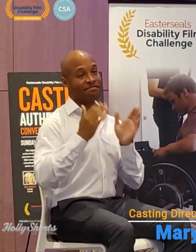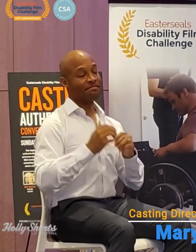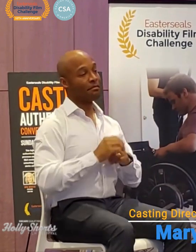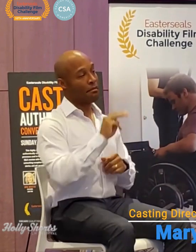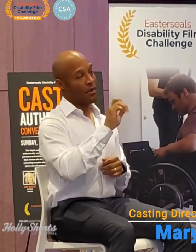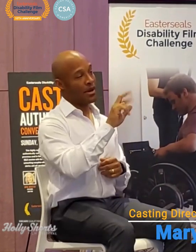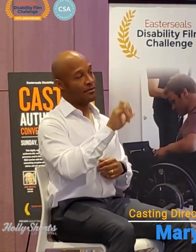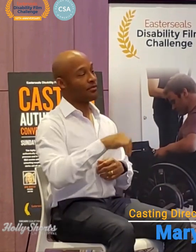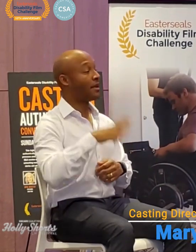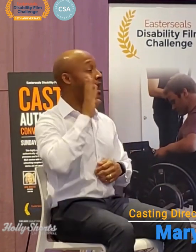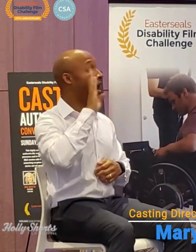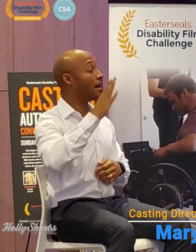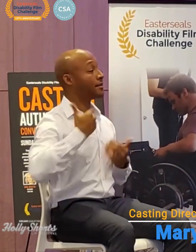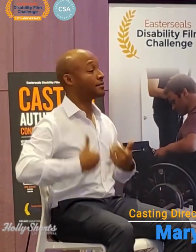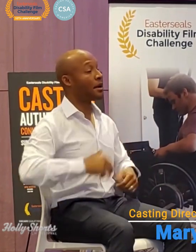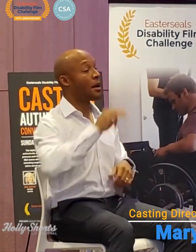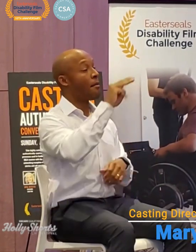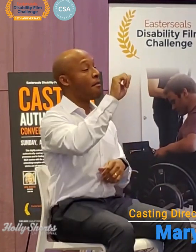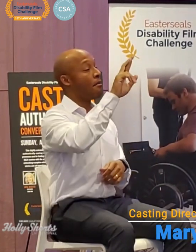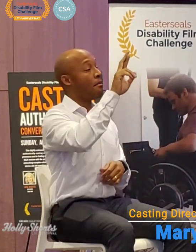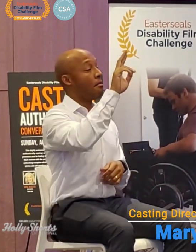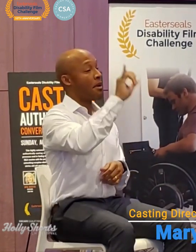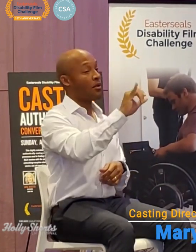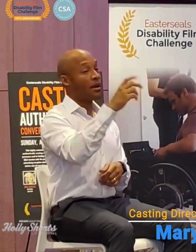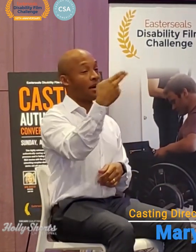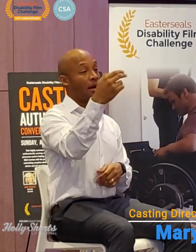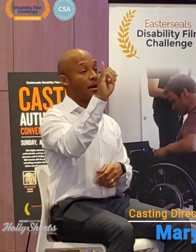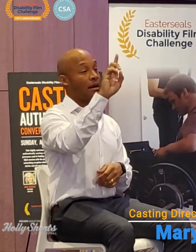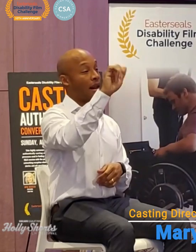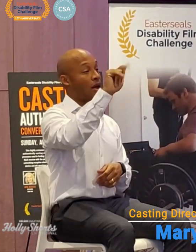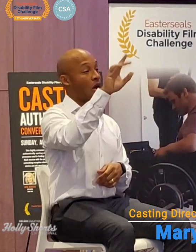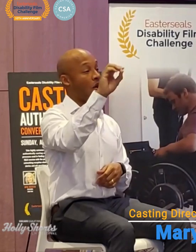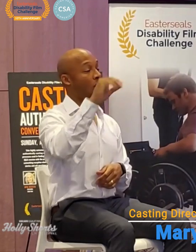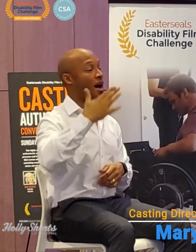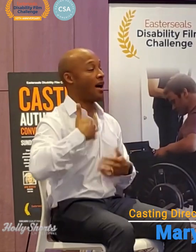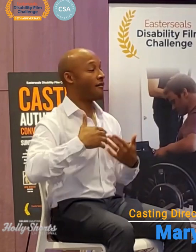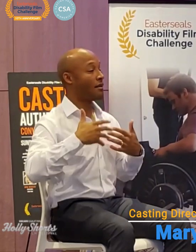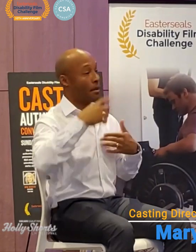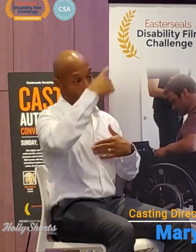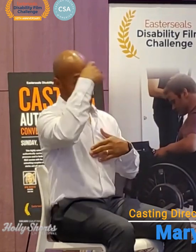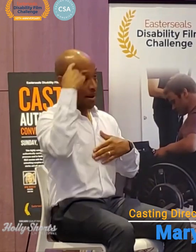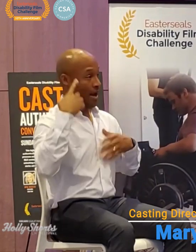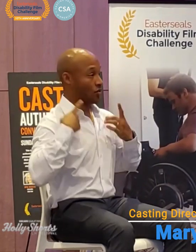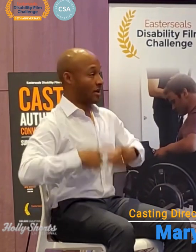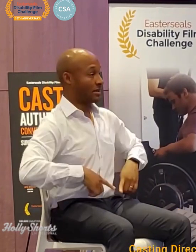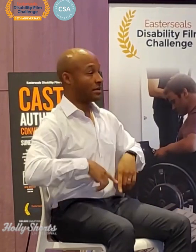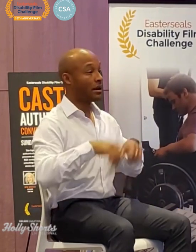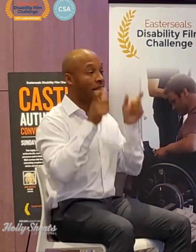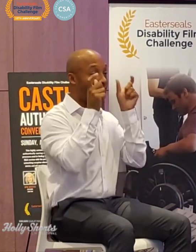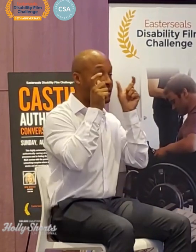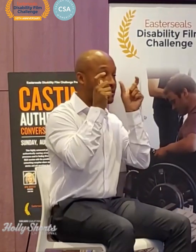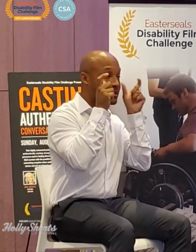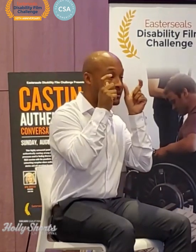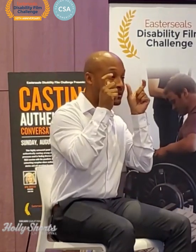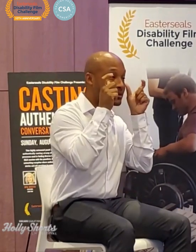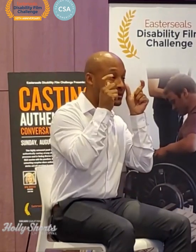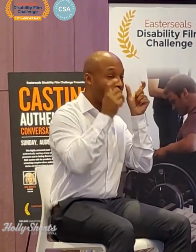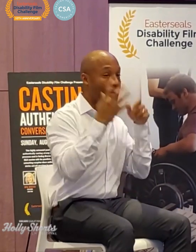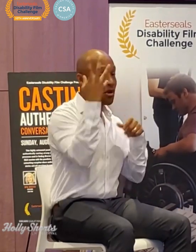Hi, I'm Mary Hidalgo. I have a black dress, black glasses, a beautiful Bucky Beaver bag right